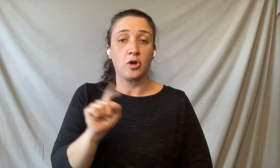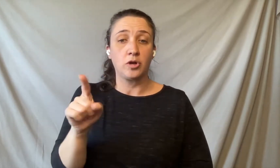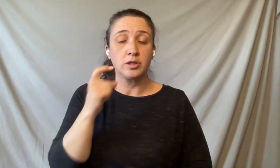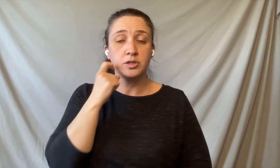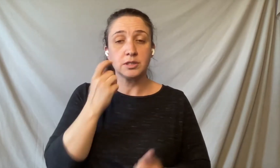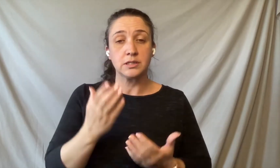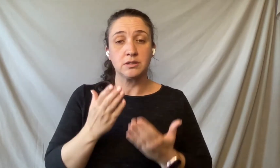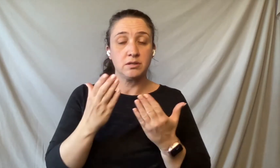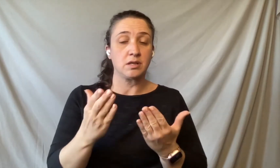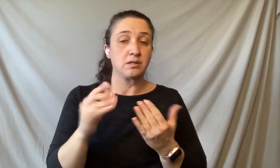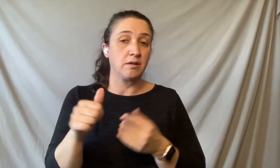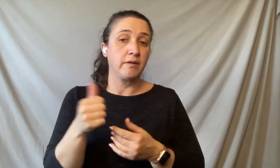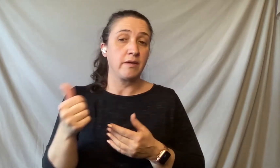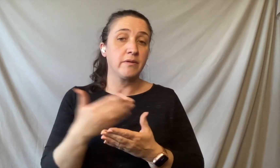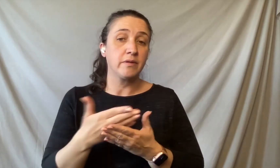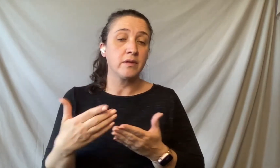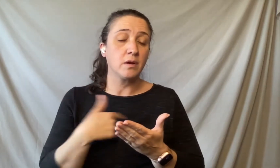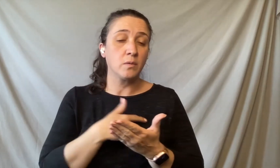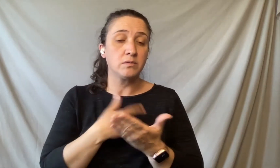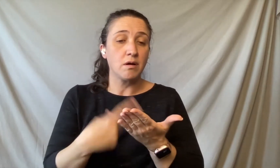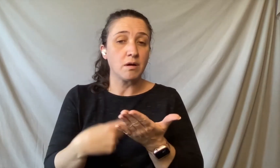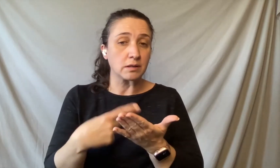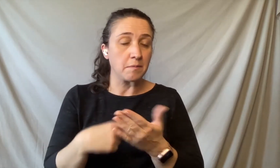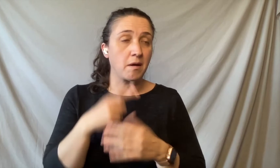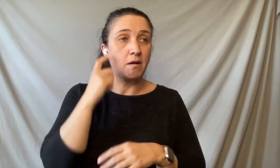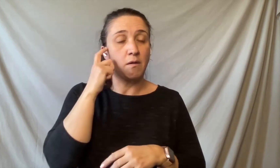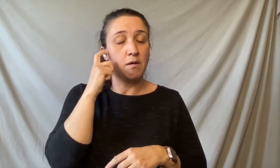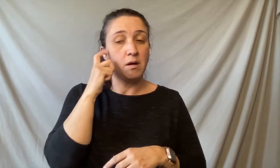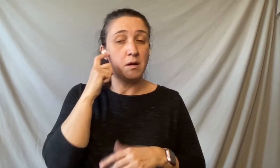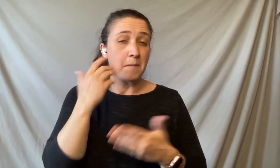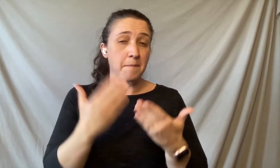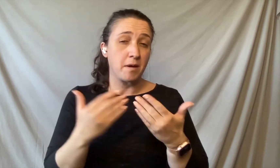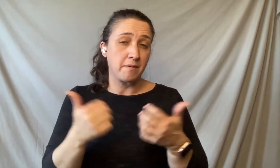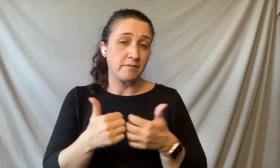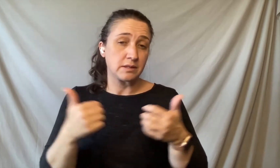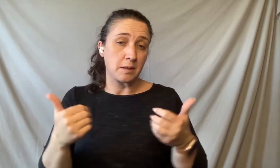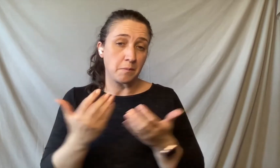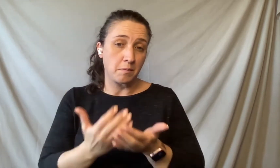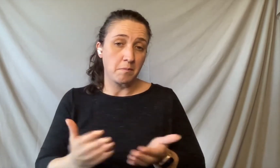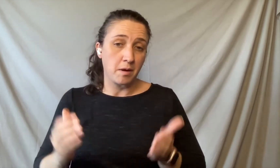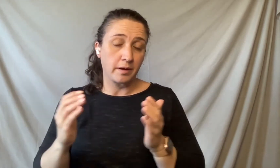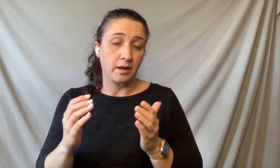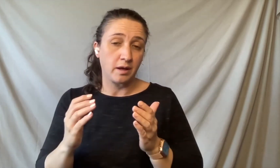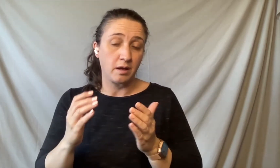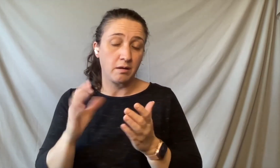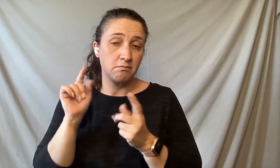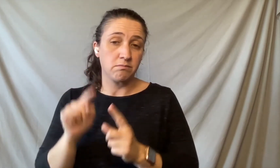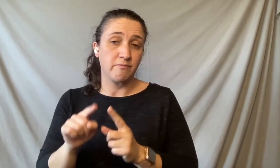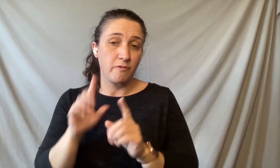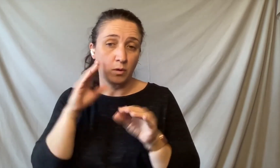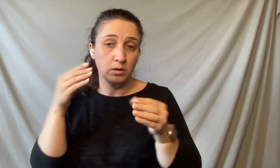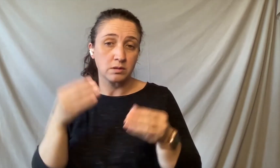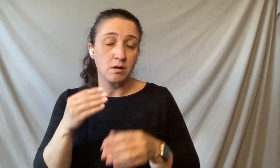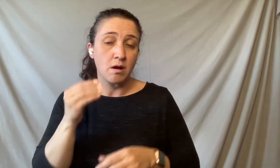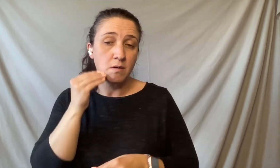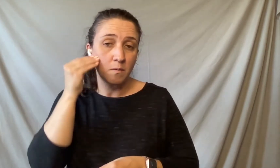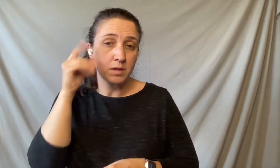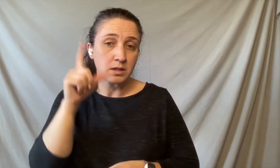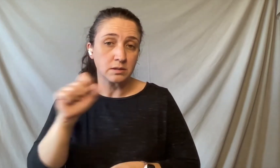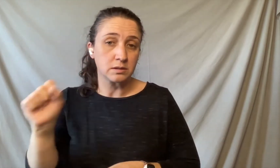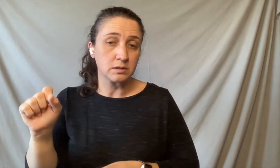the other thing we talked about was potentially having a separate bucket that's just homelessness.